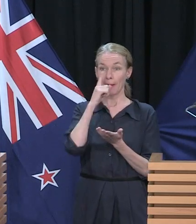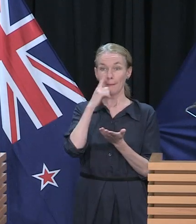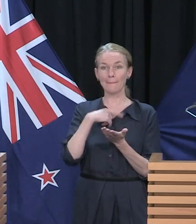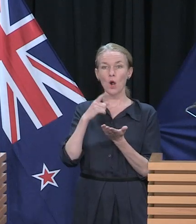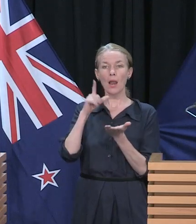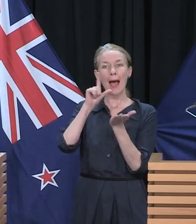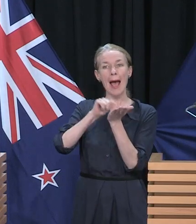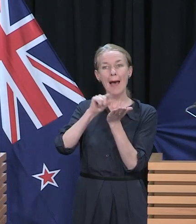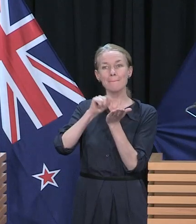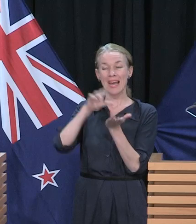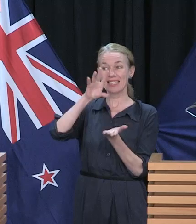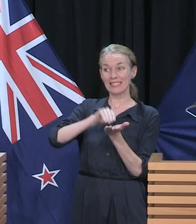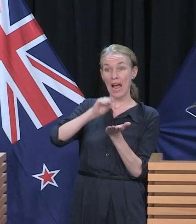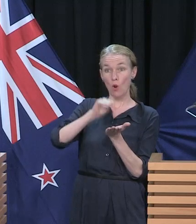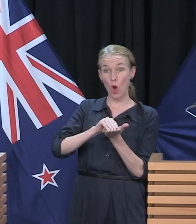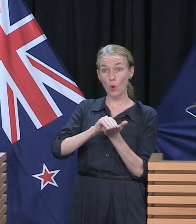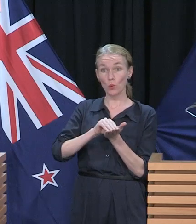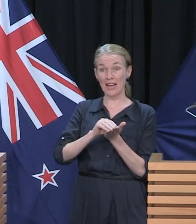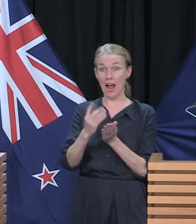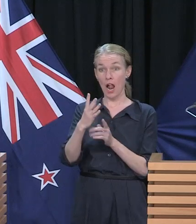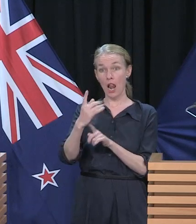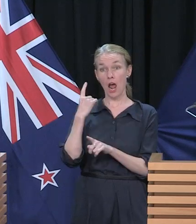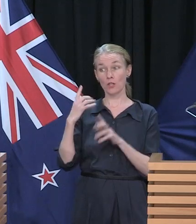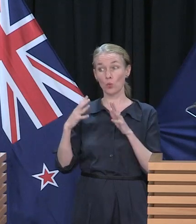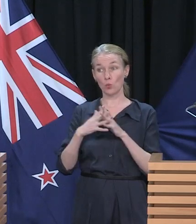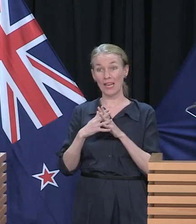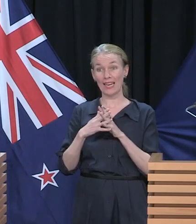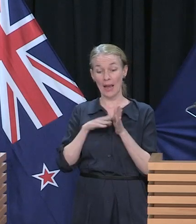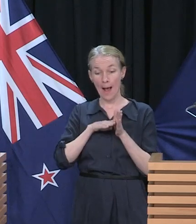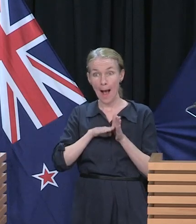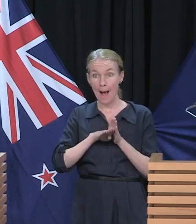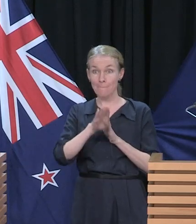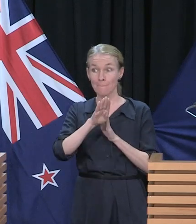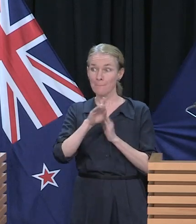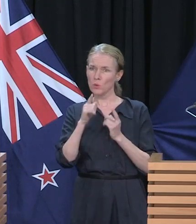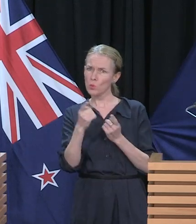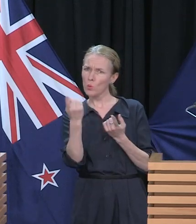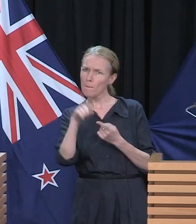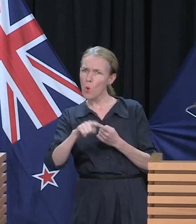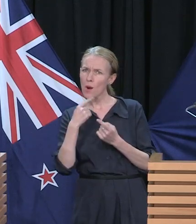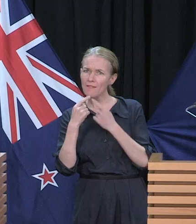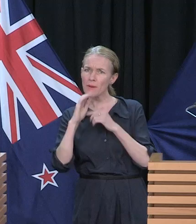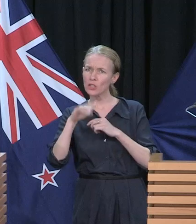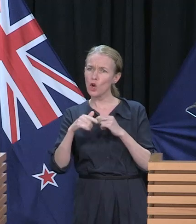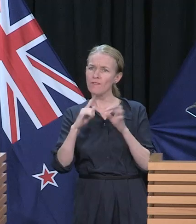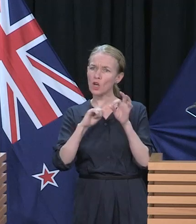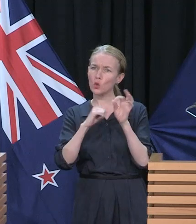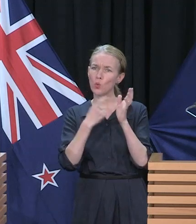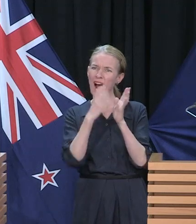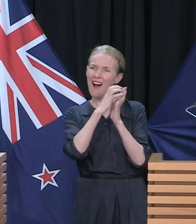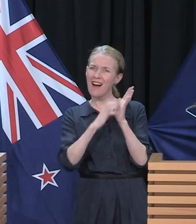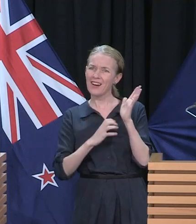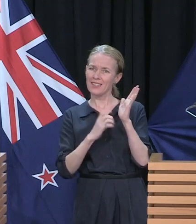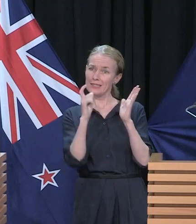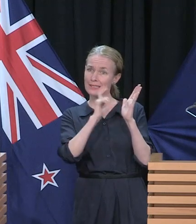update on whether businesses are going to be required to put up QR codes or any other measures you're going to be... So I've received some further advice on that late last week. I haven't had a chance to go